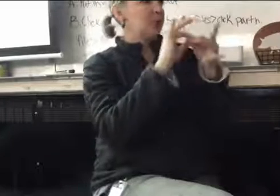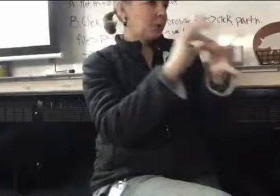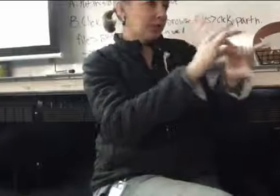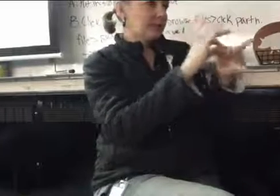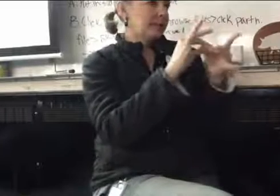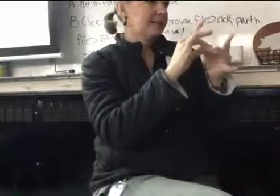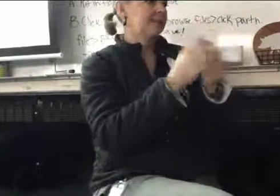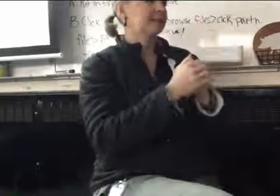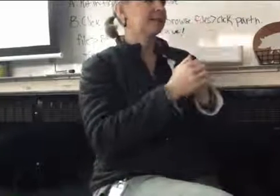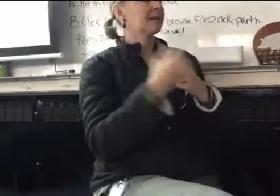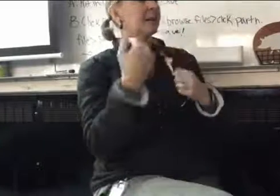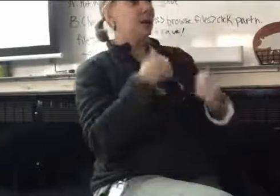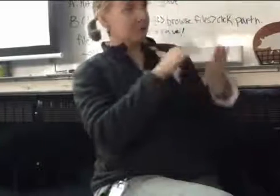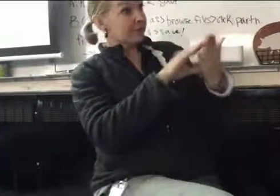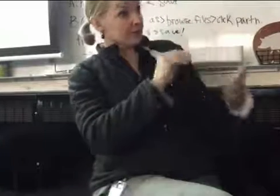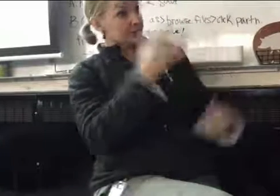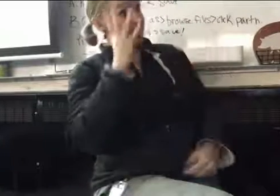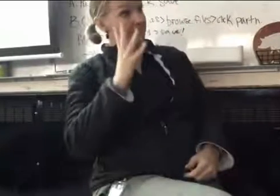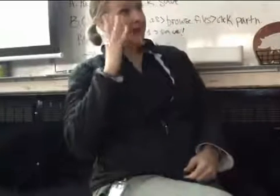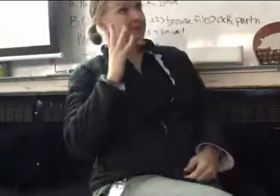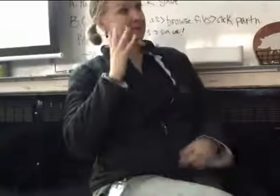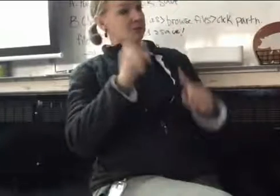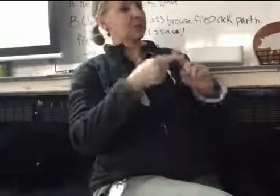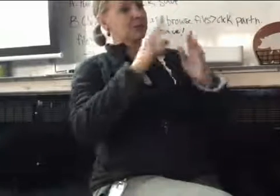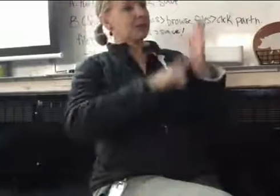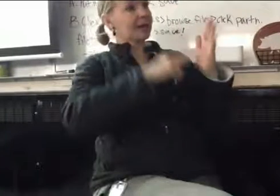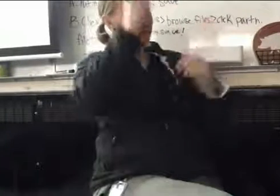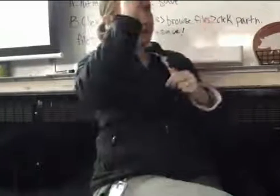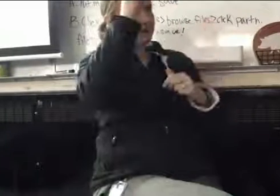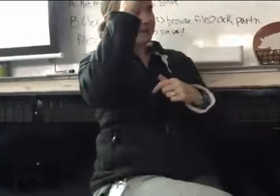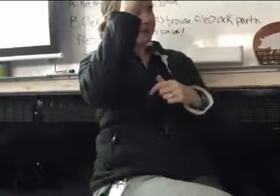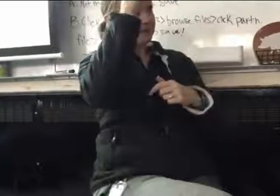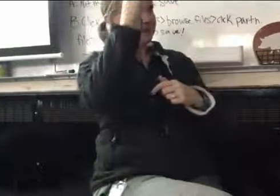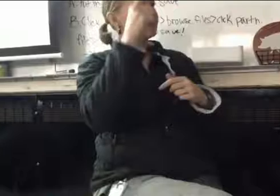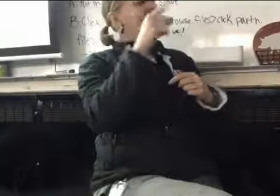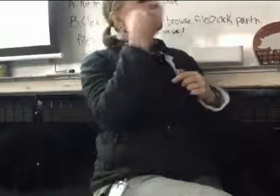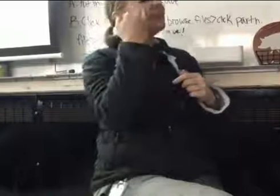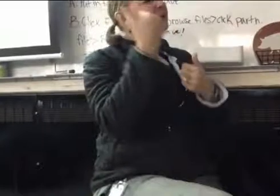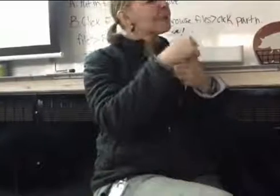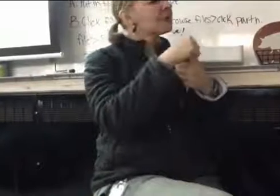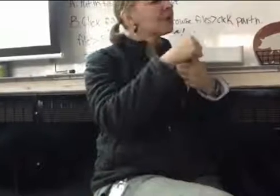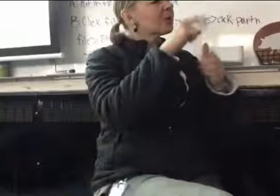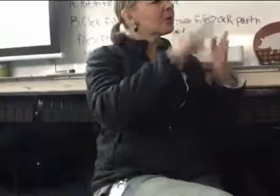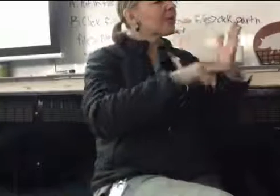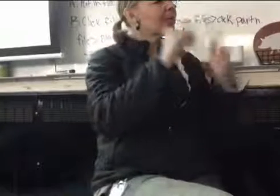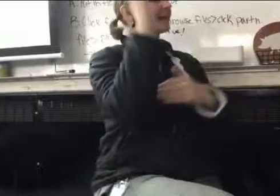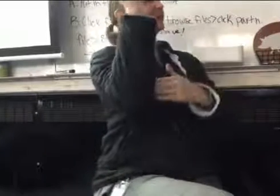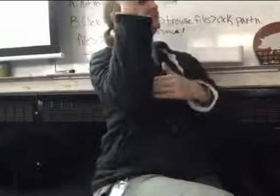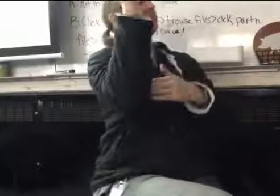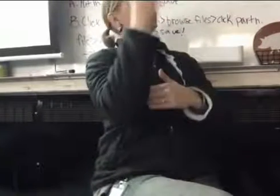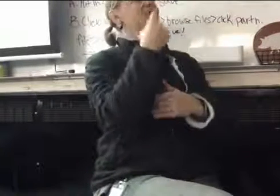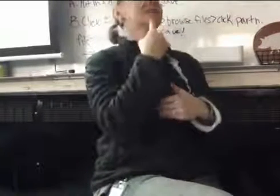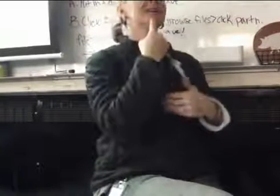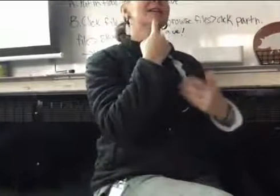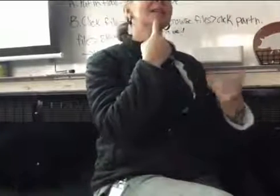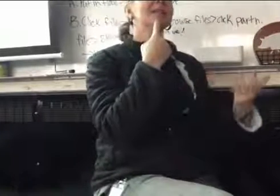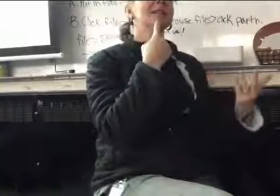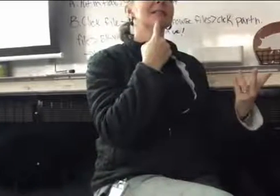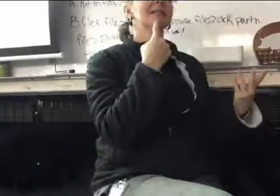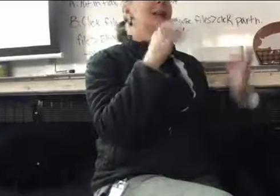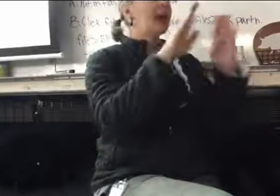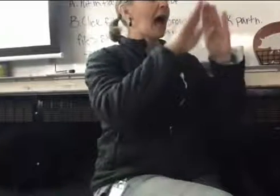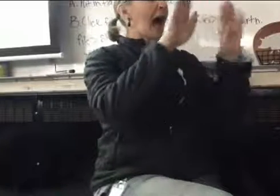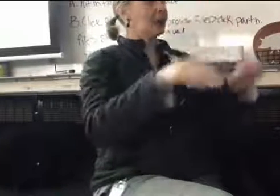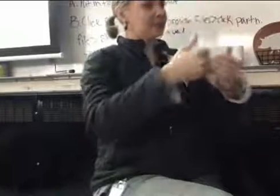Now, we've learned about this in the past when we read Abraham Lincoln. If you guys remember, we read that speech that says, a house